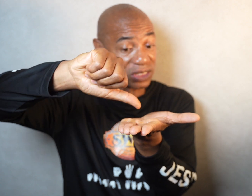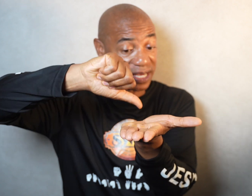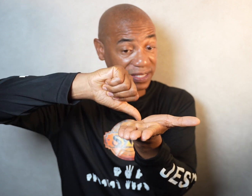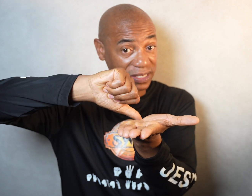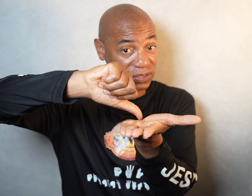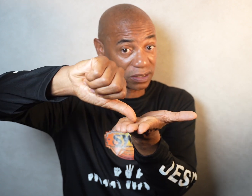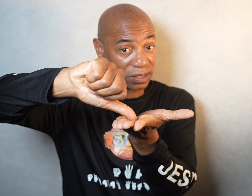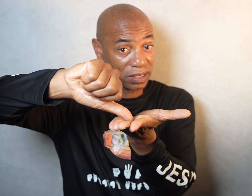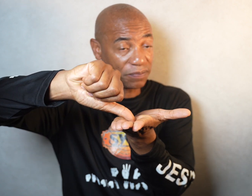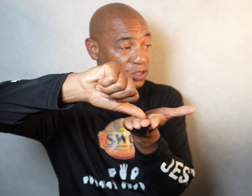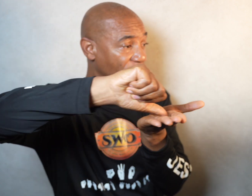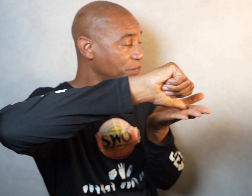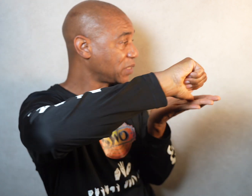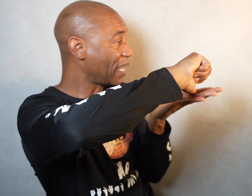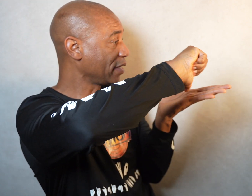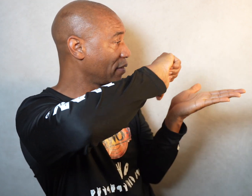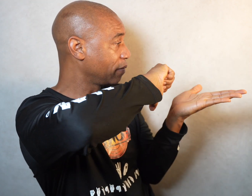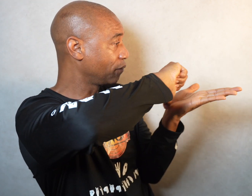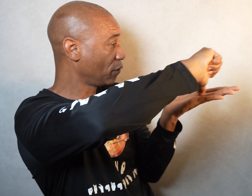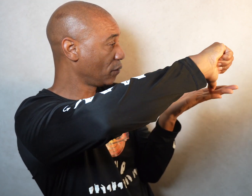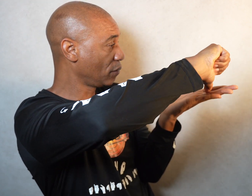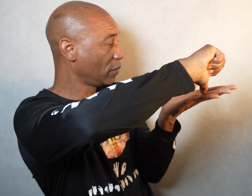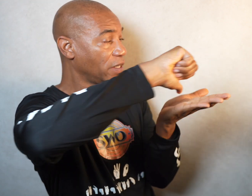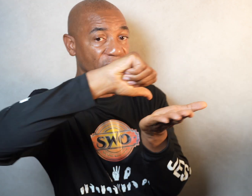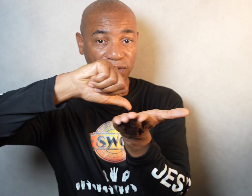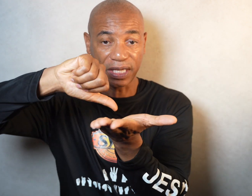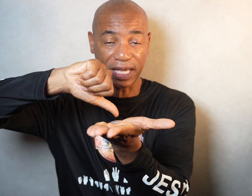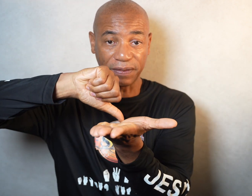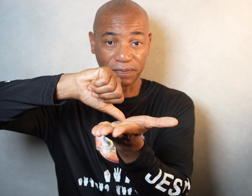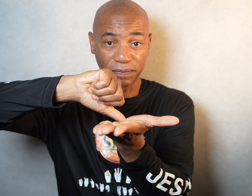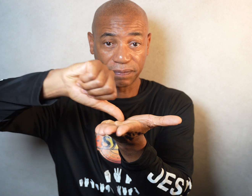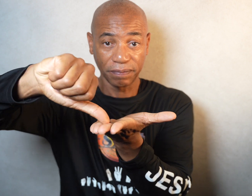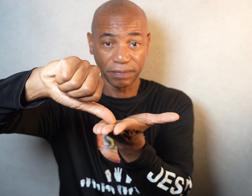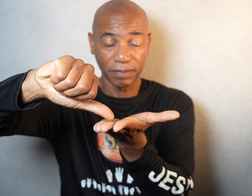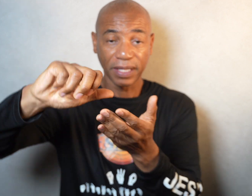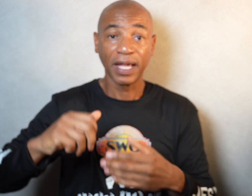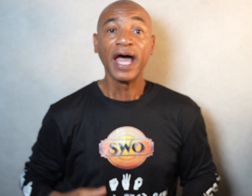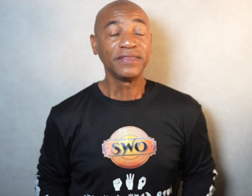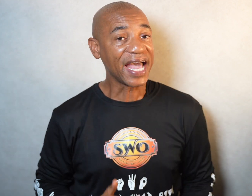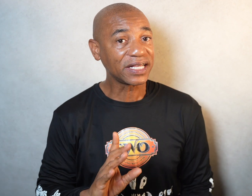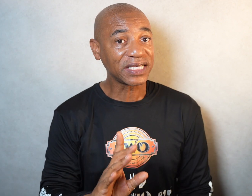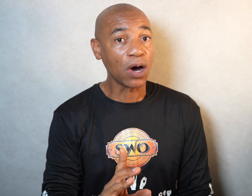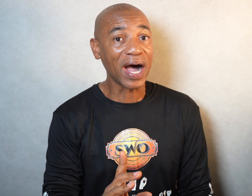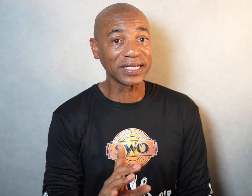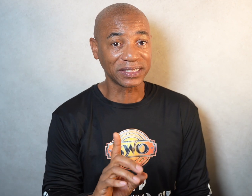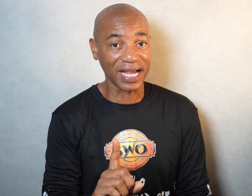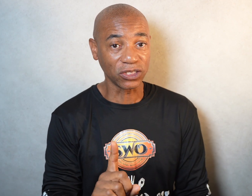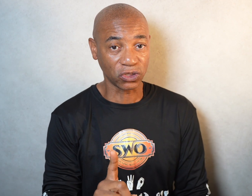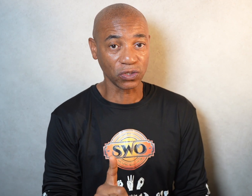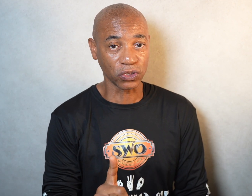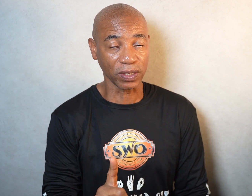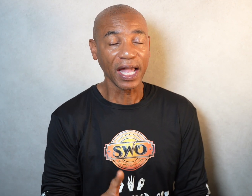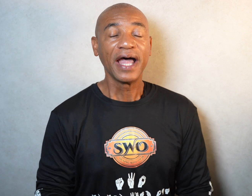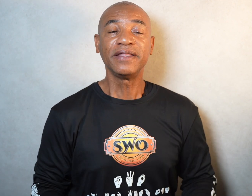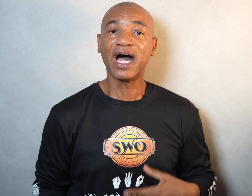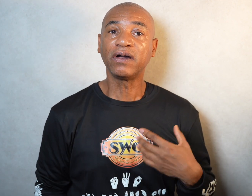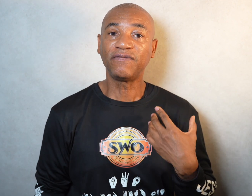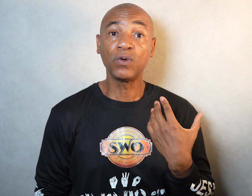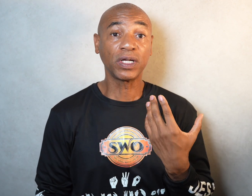like this. Let me show you from the side. Front again. That is how I sign surgery. Now, if you want to